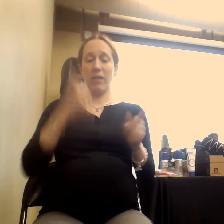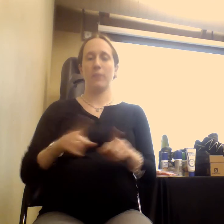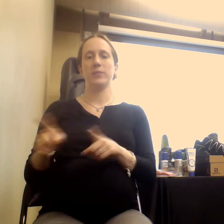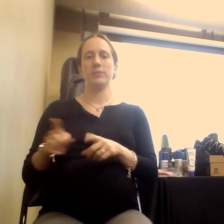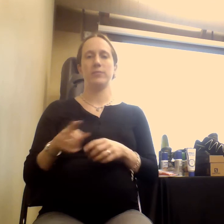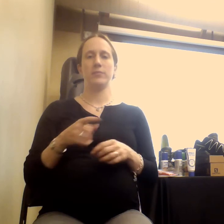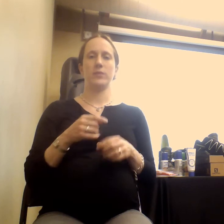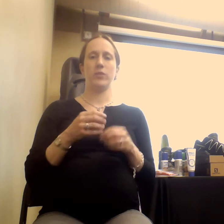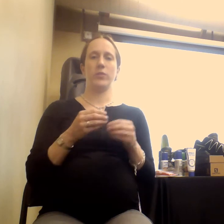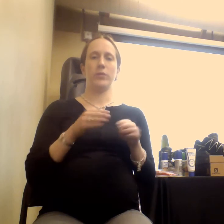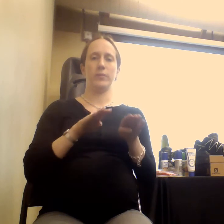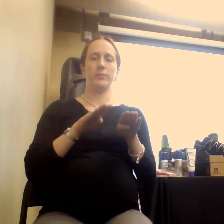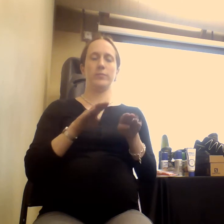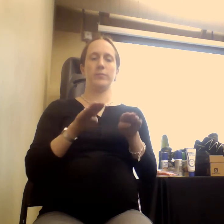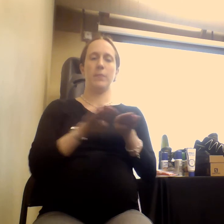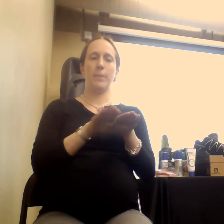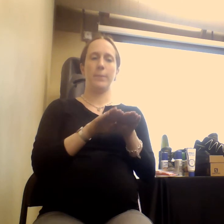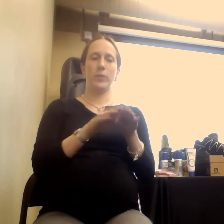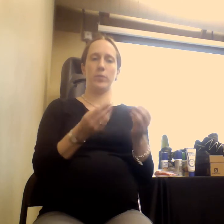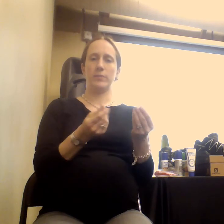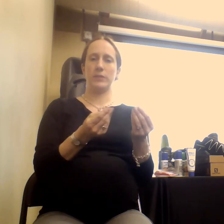see.